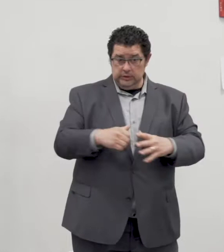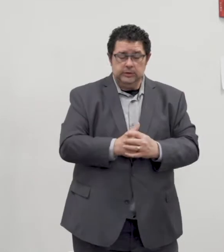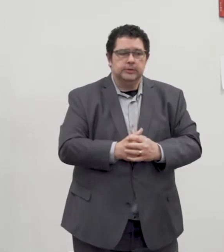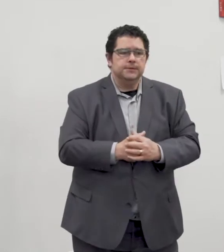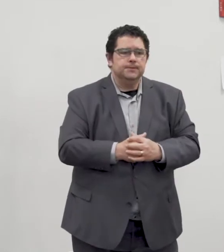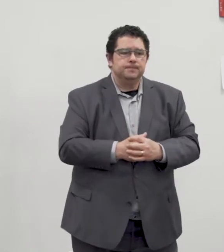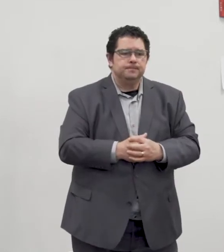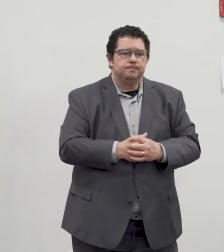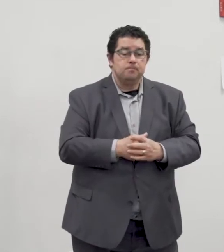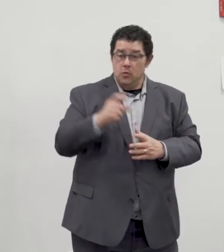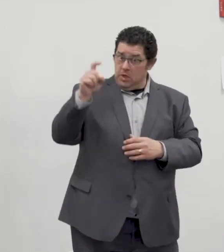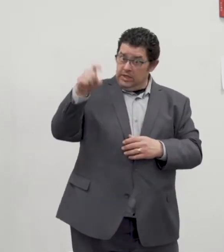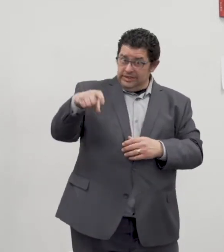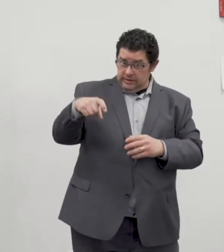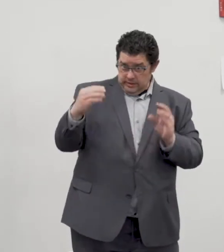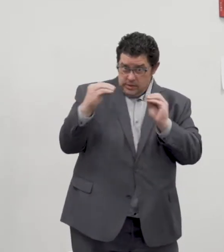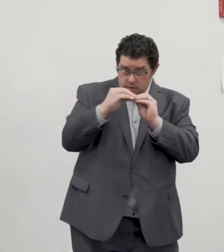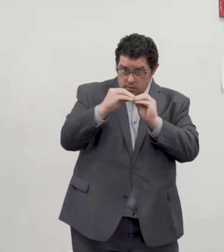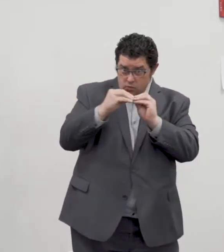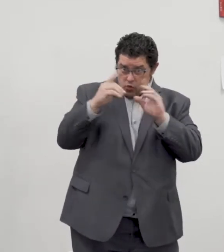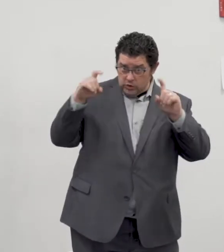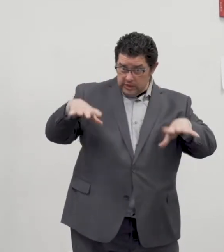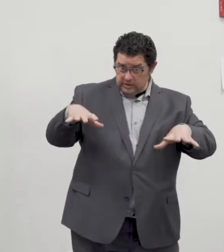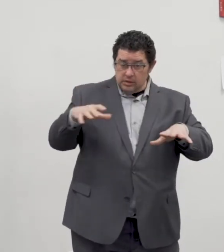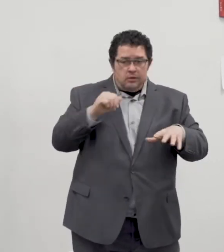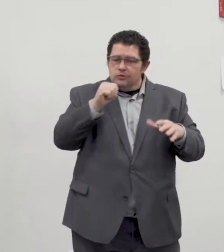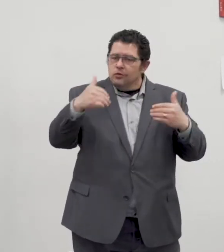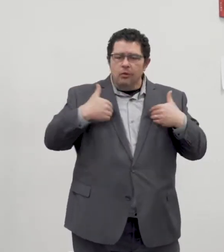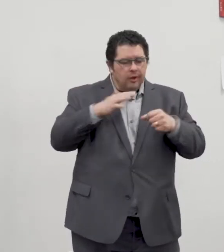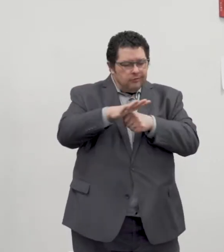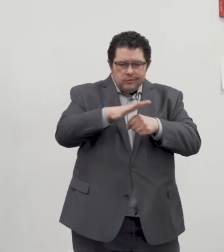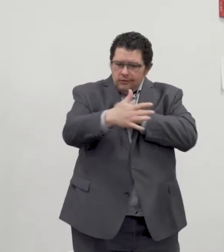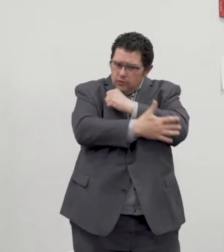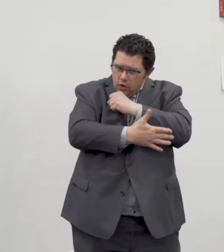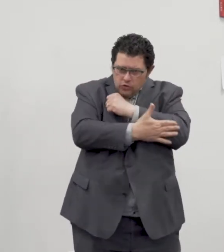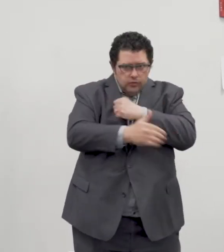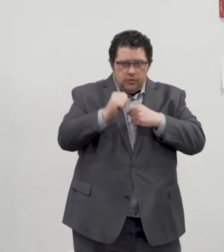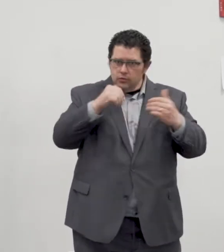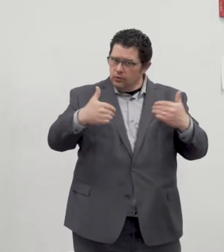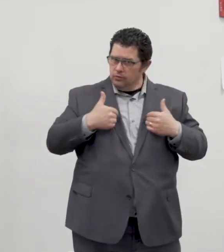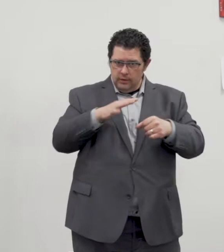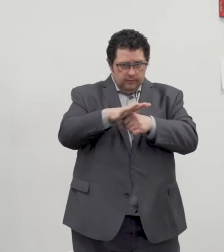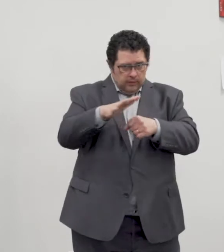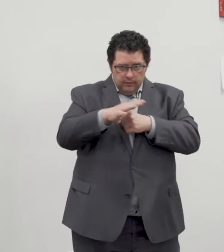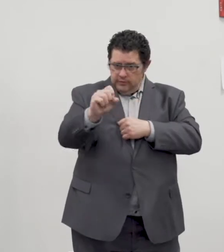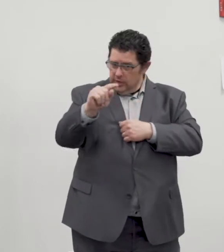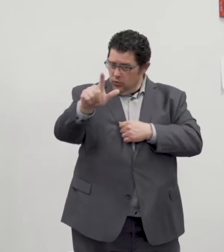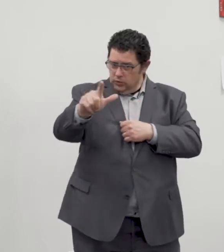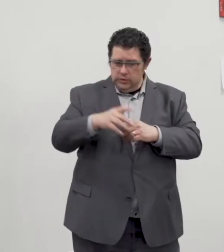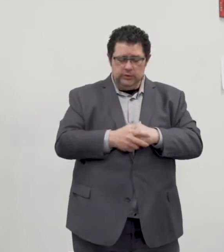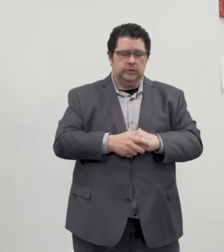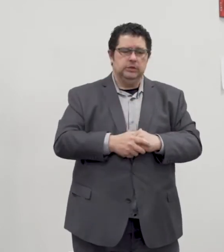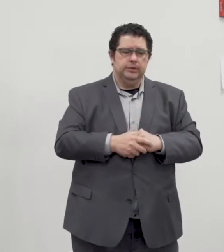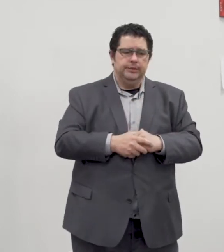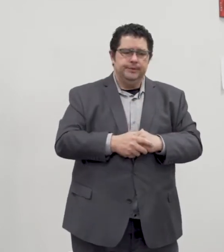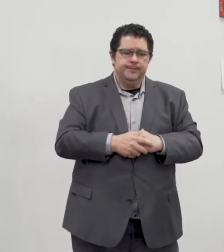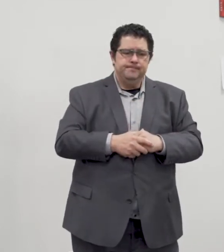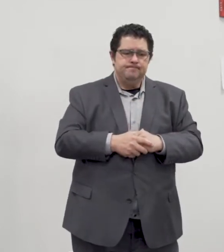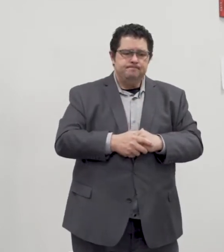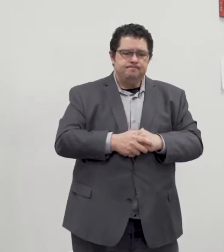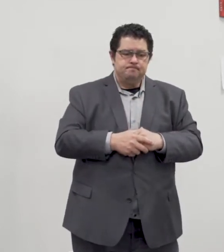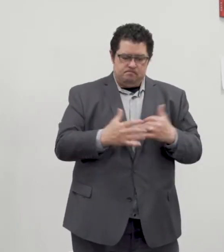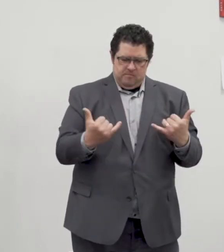We need more testing. We don't have enough testing in our country. We don't have enough testing in our community. And later on this